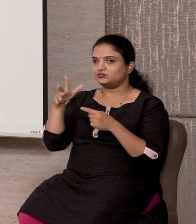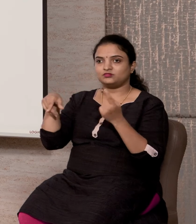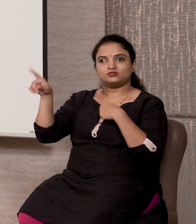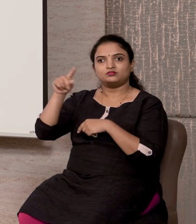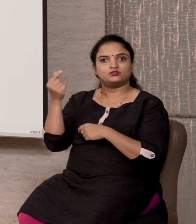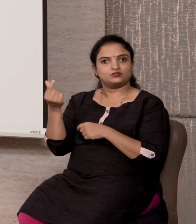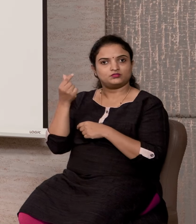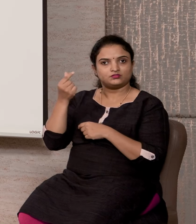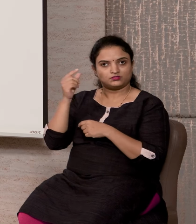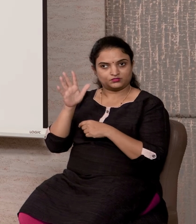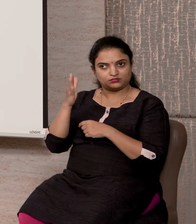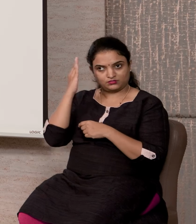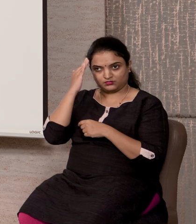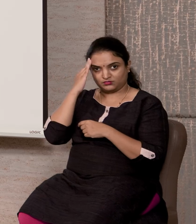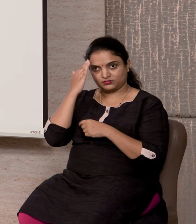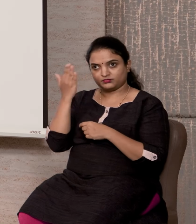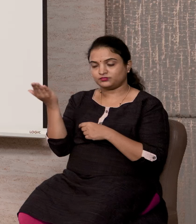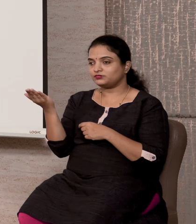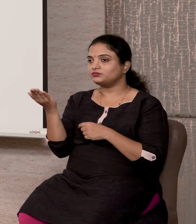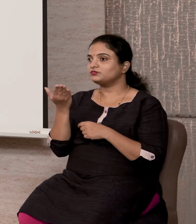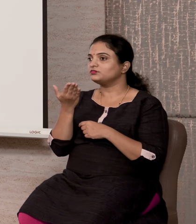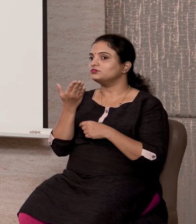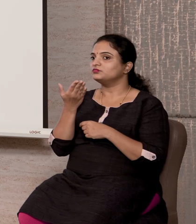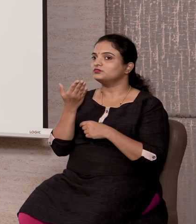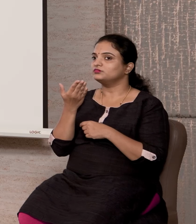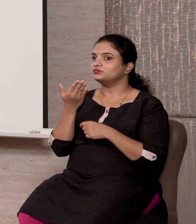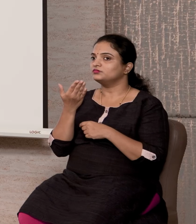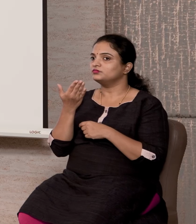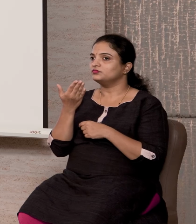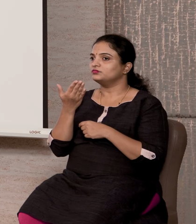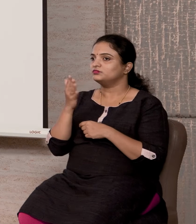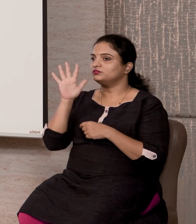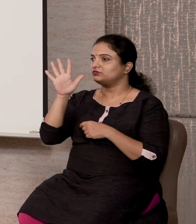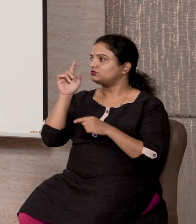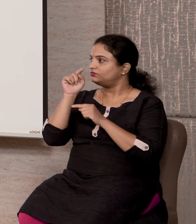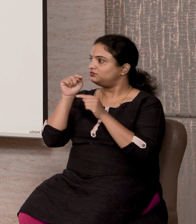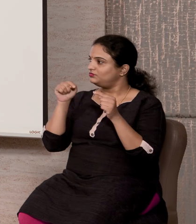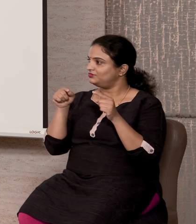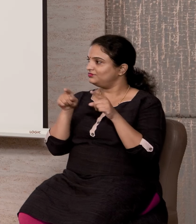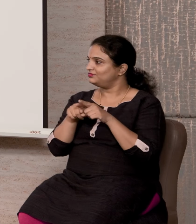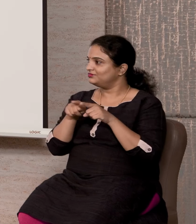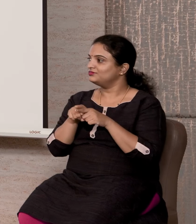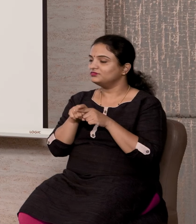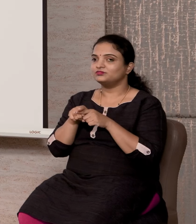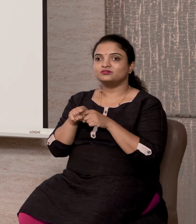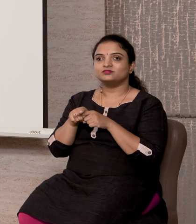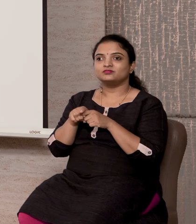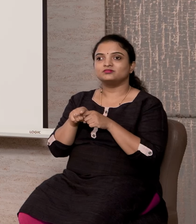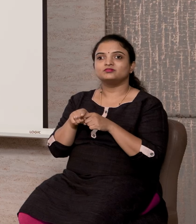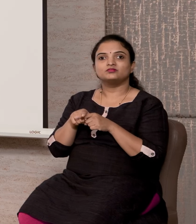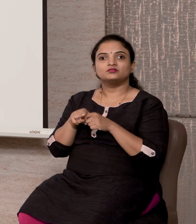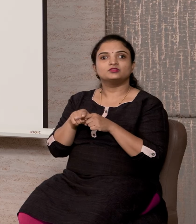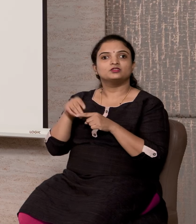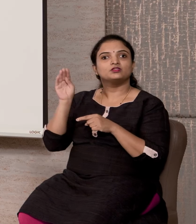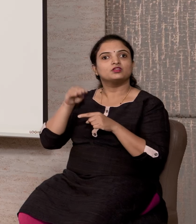screen reader in India? Any guesses? 5%. Yeah, so it's less than